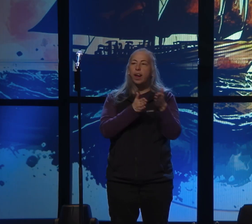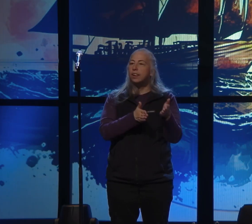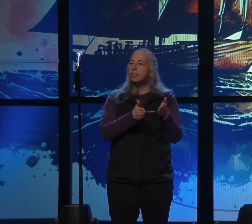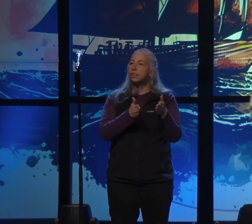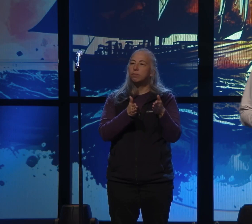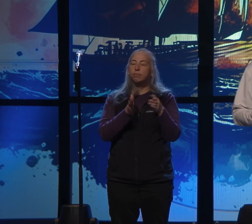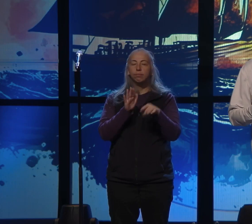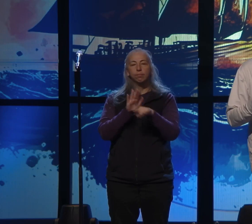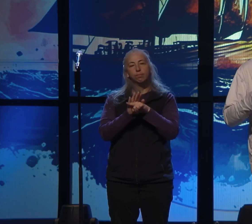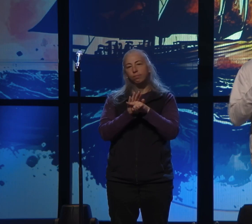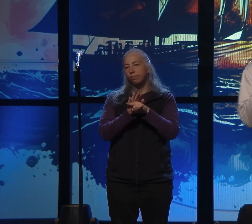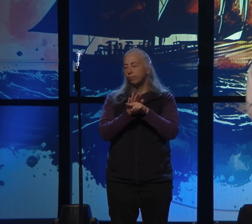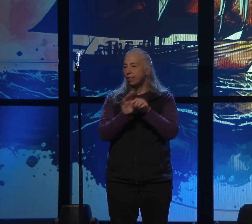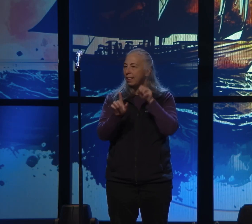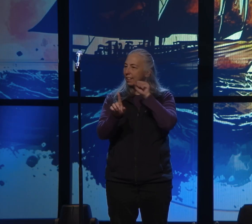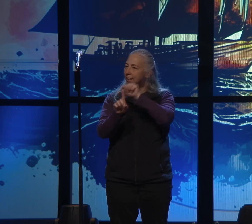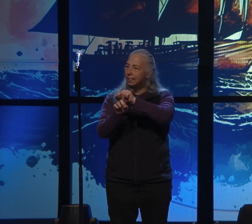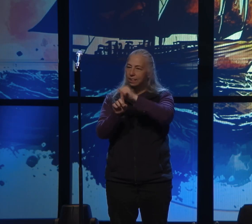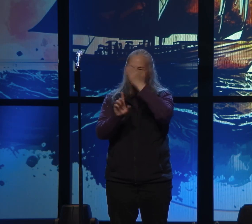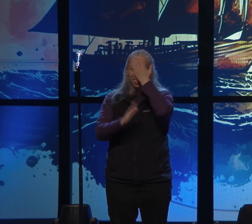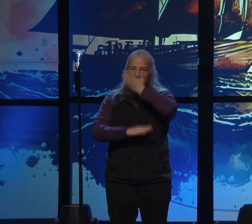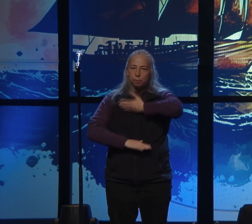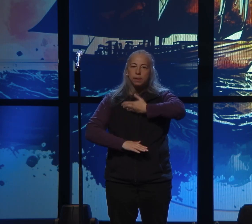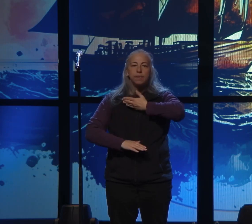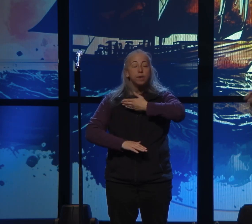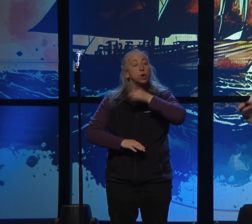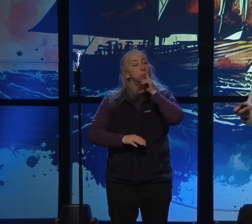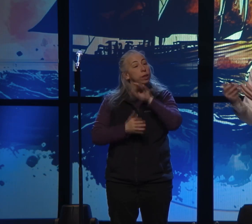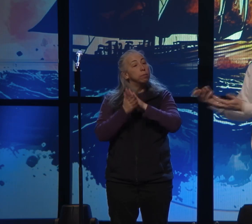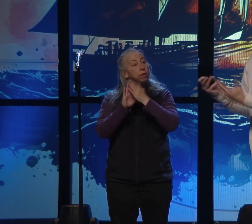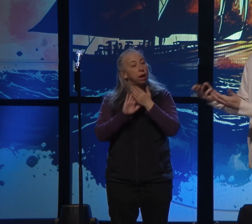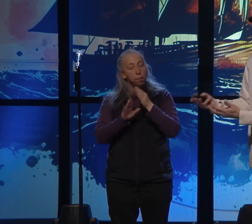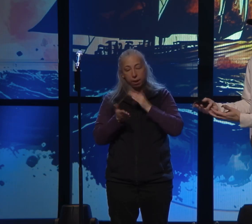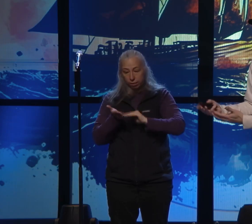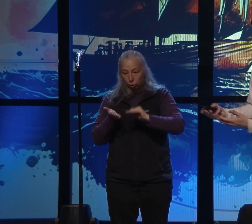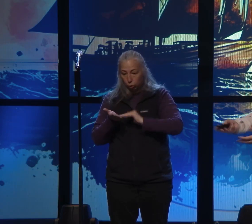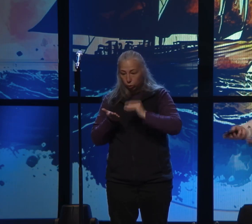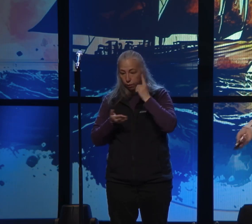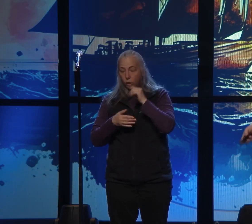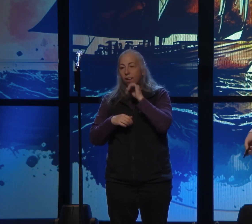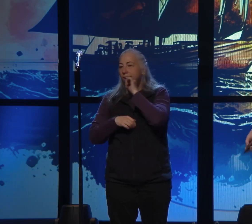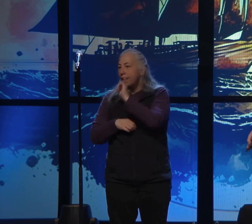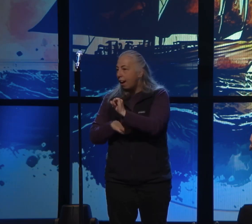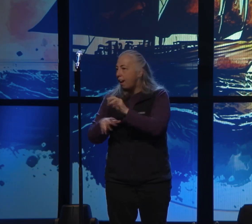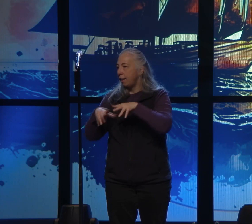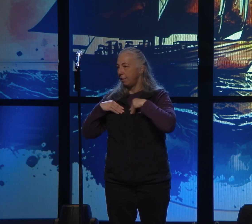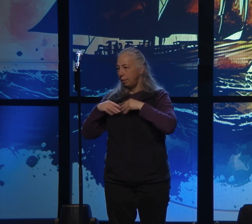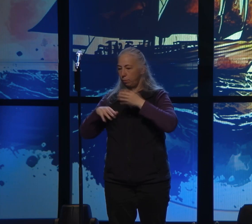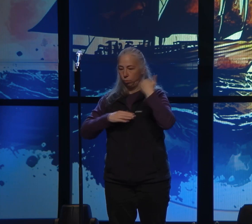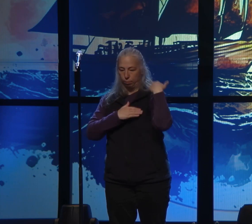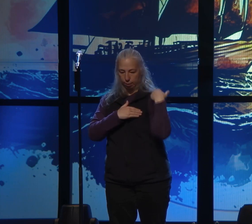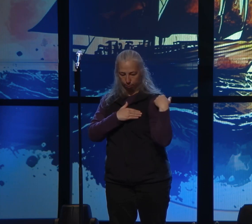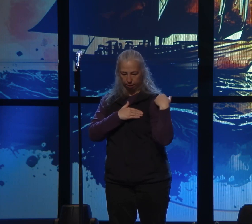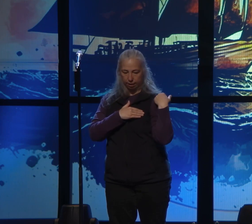They are deceptive ways of living, and they become often excuses for irresponsibility and inaction in our lives.